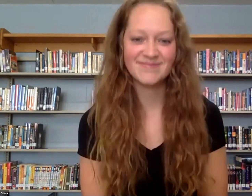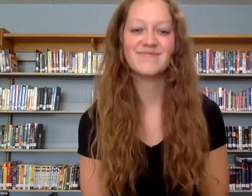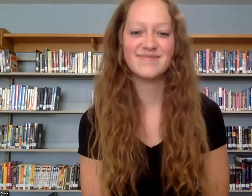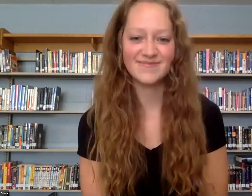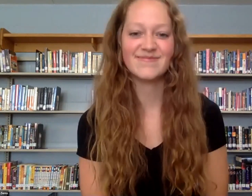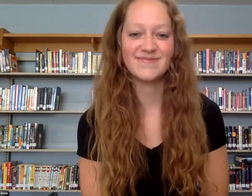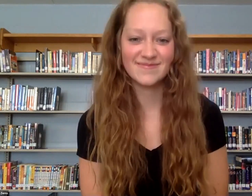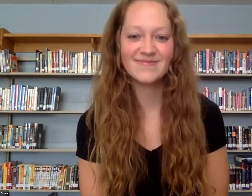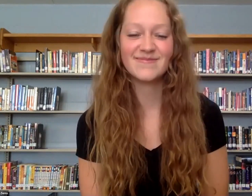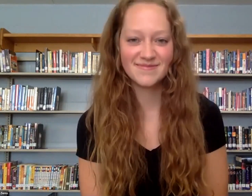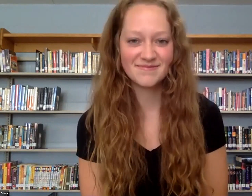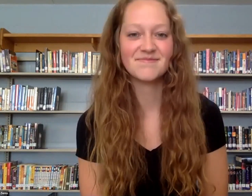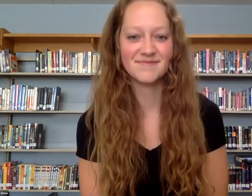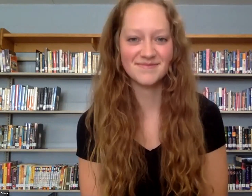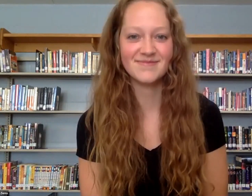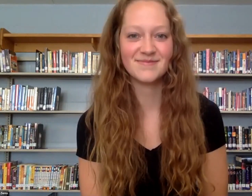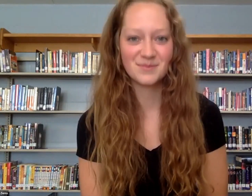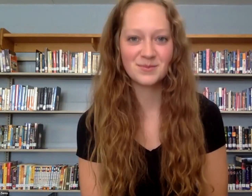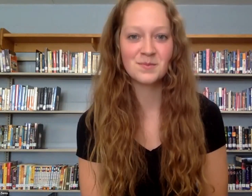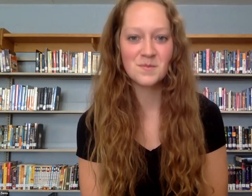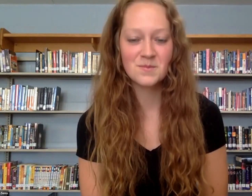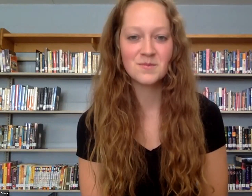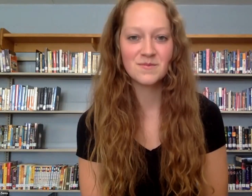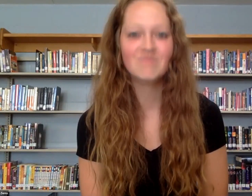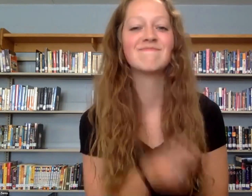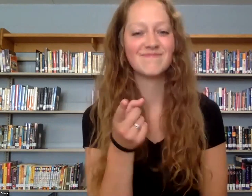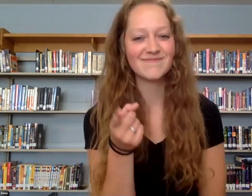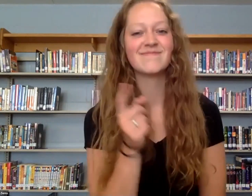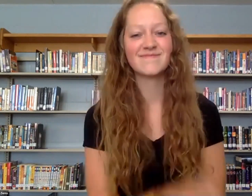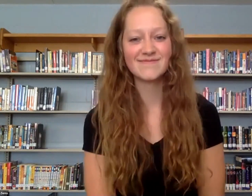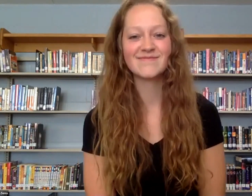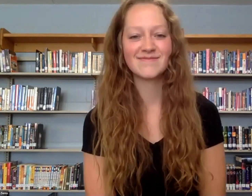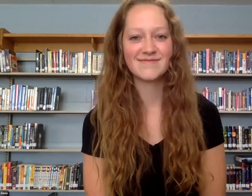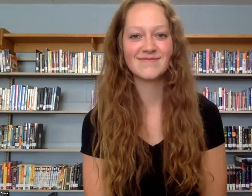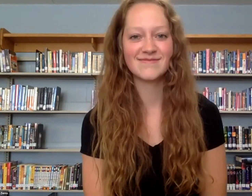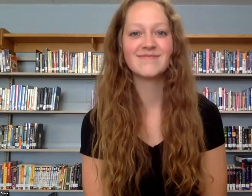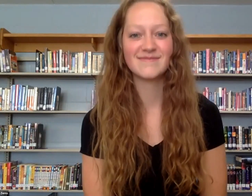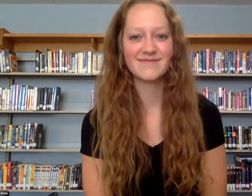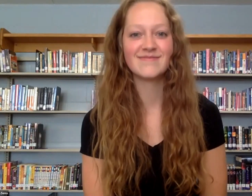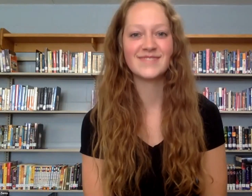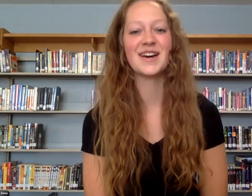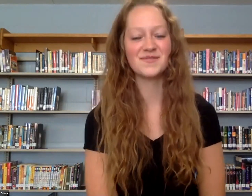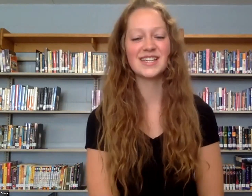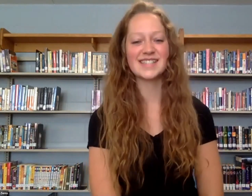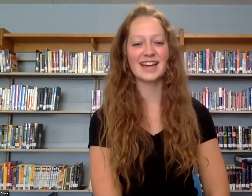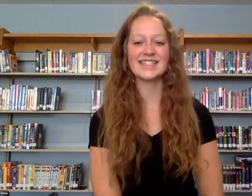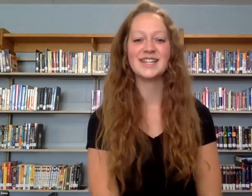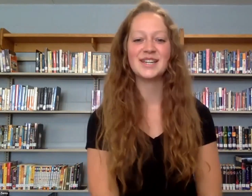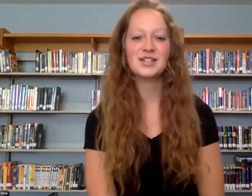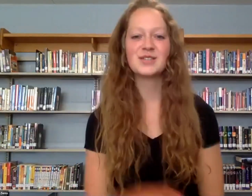Someone said she was deaf, so she wouldn't hear it. And someone said because she was deaf, and so was he. Yep, exactly. So he's gonna